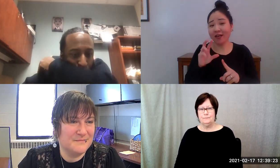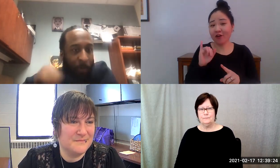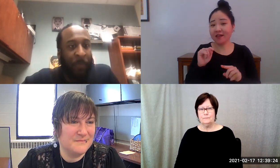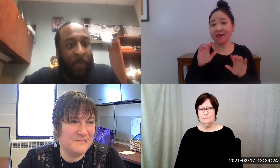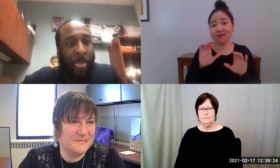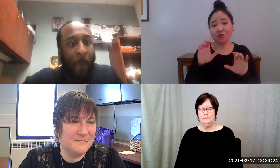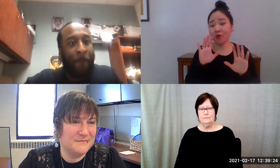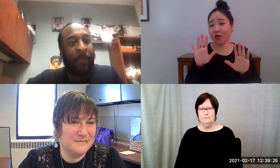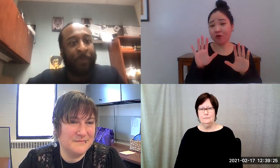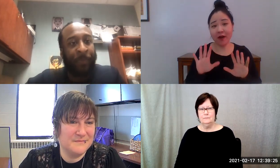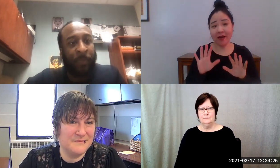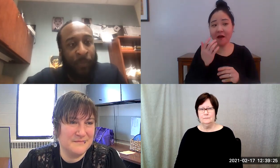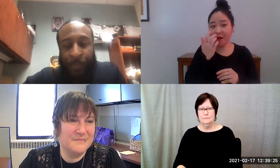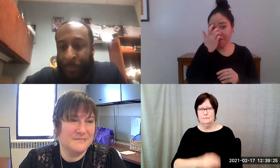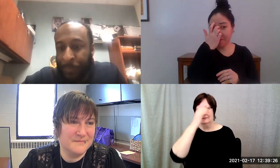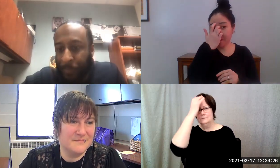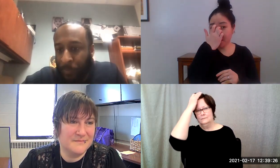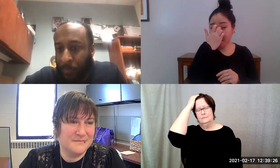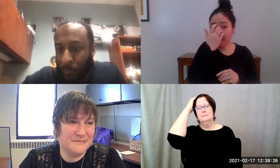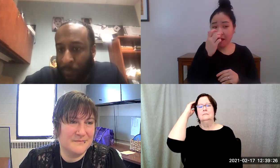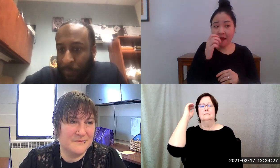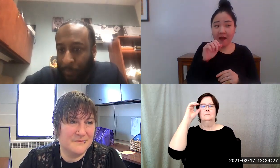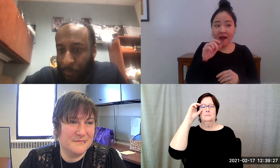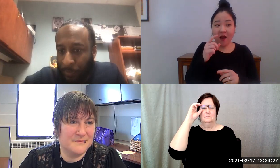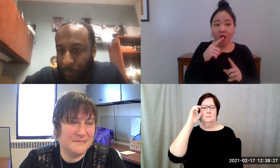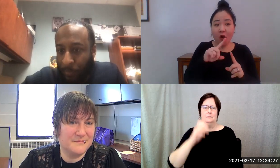I agree. RIT is doing great.